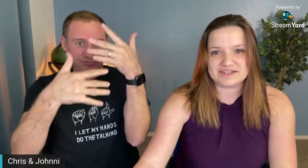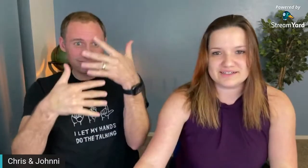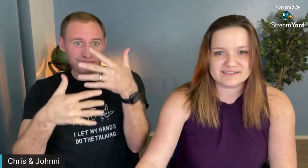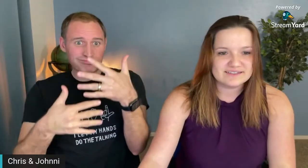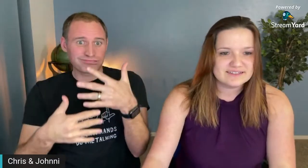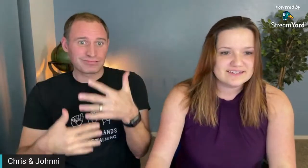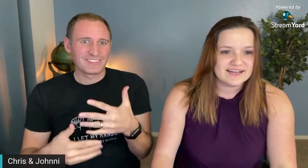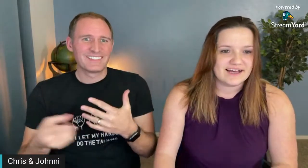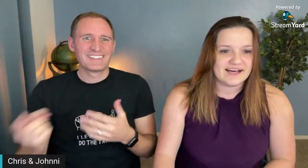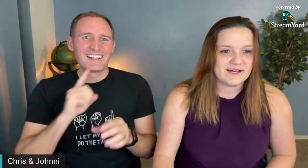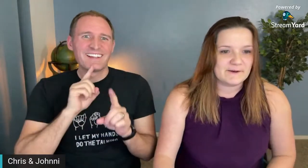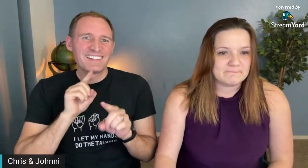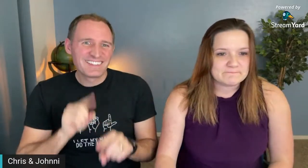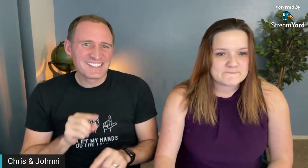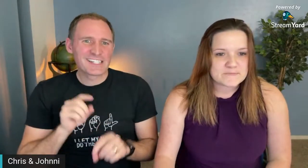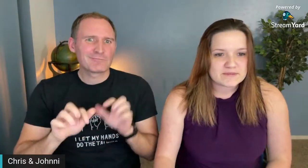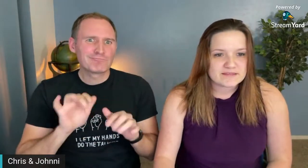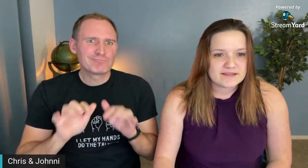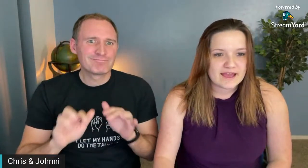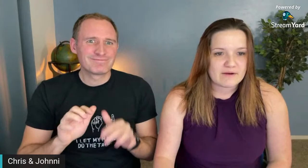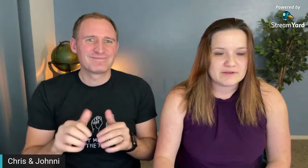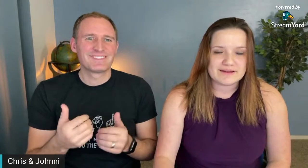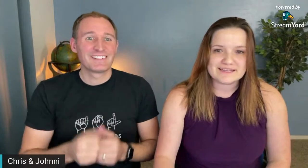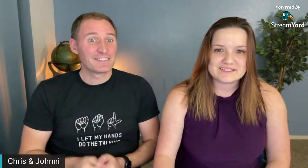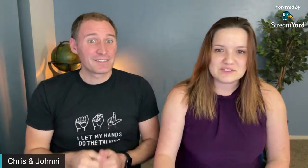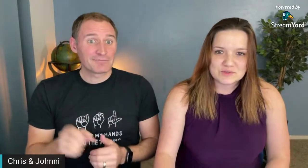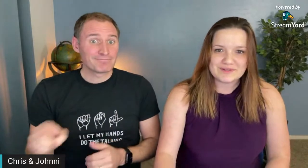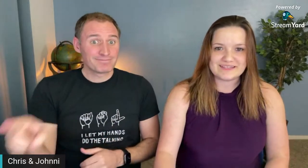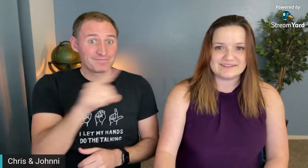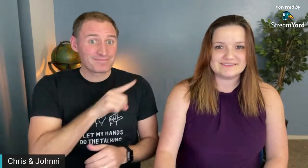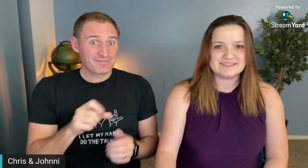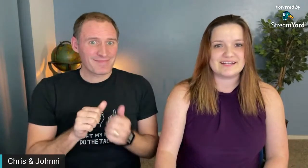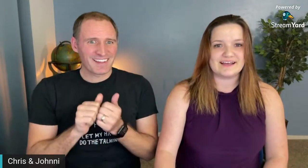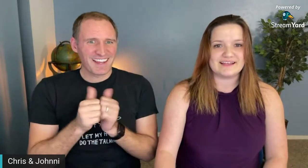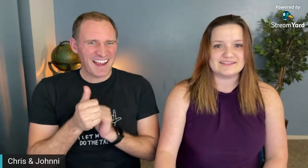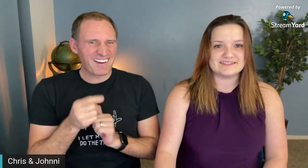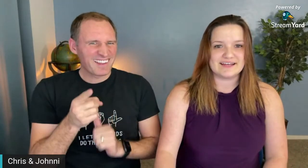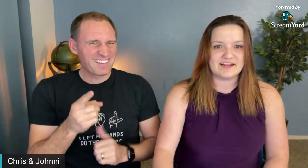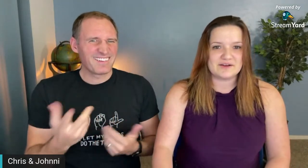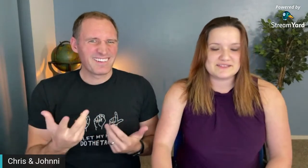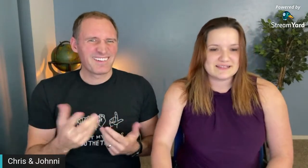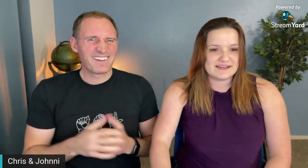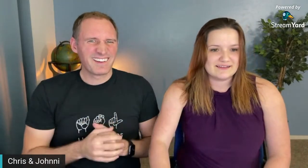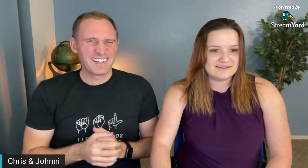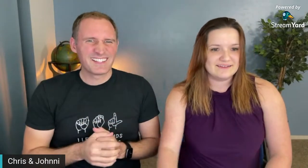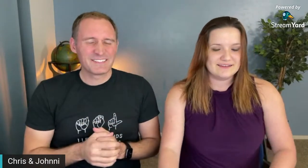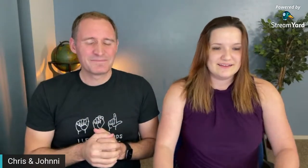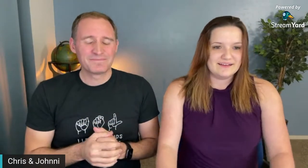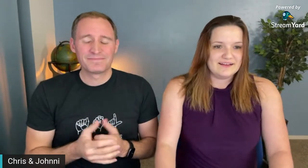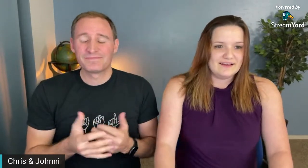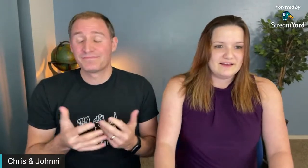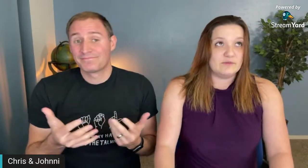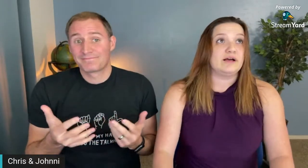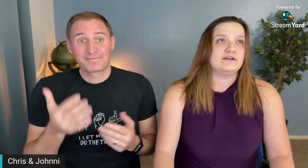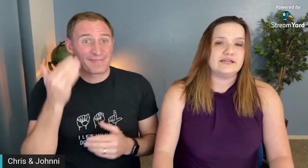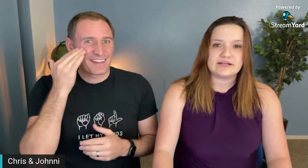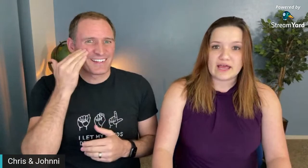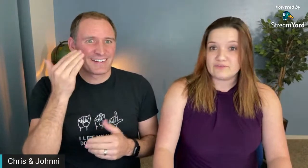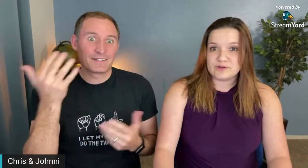along. How are you guys doing tonight? I know it's well, here in California, it was